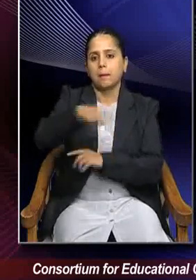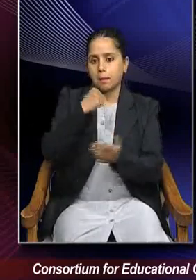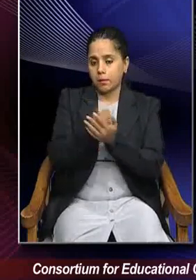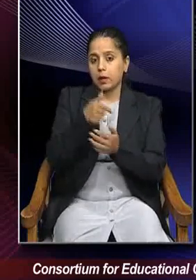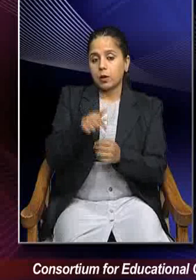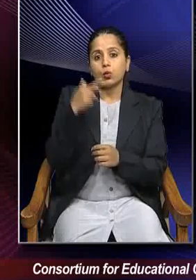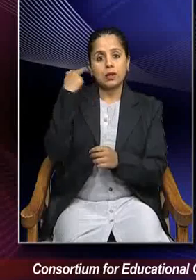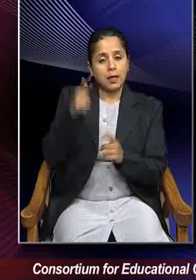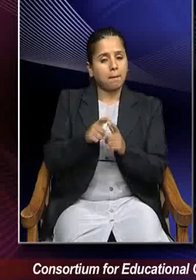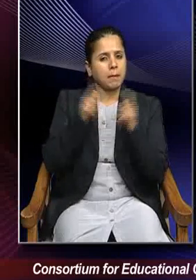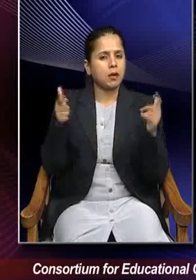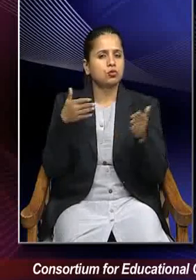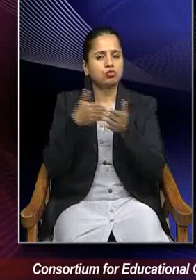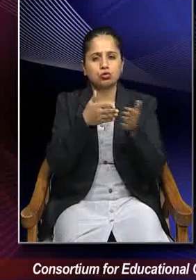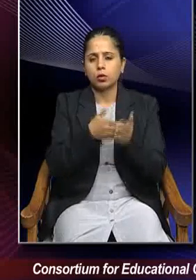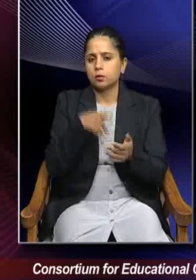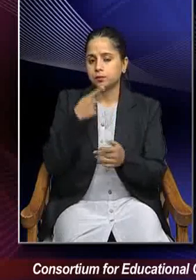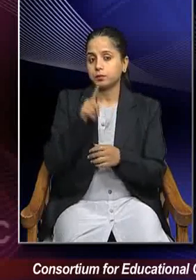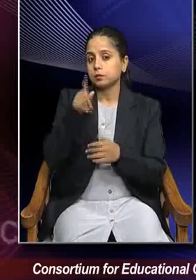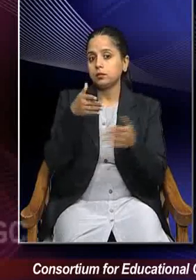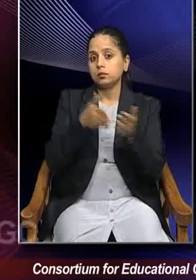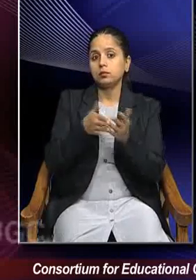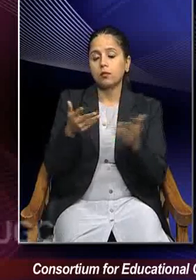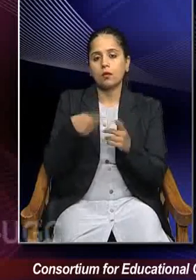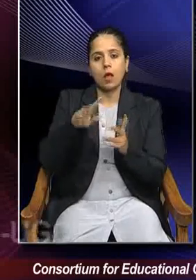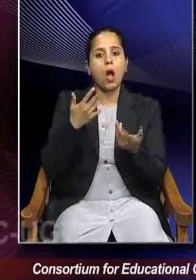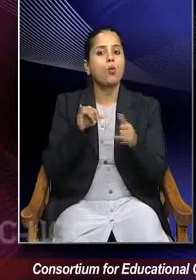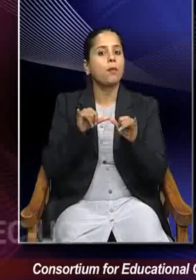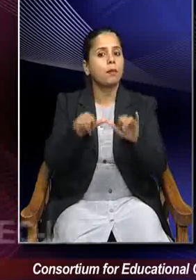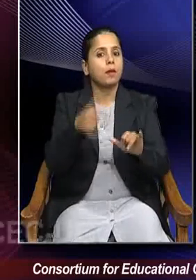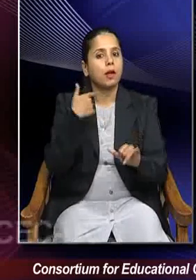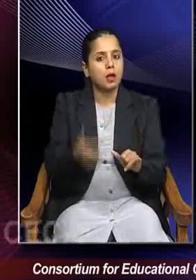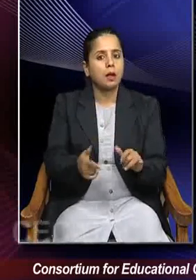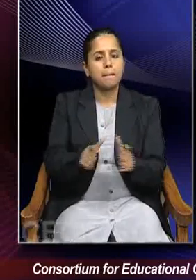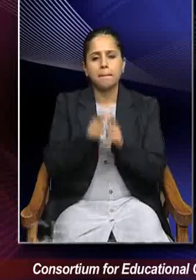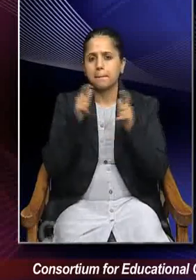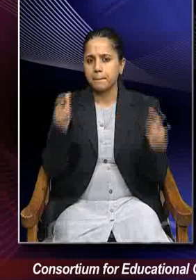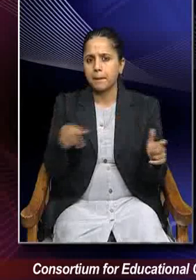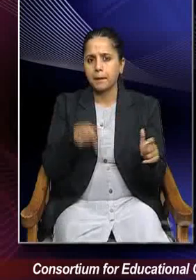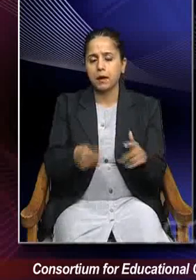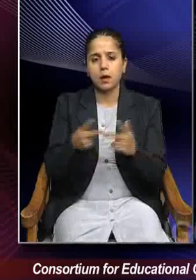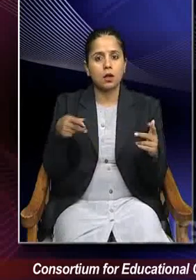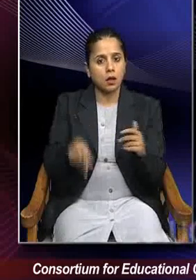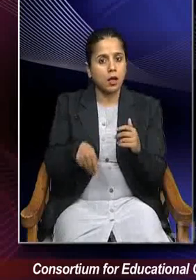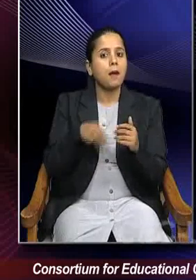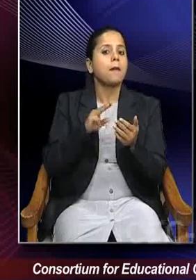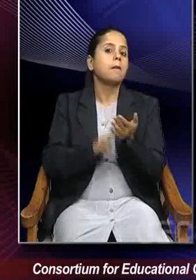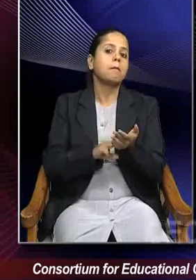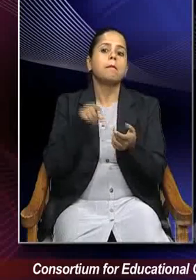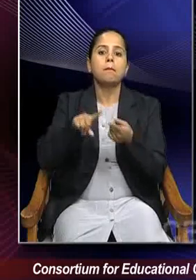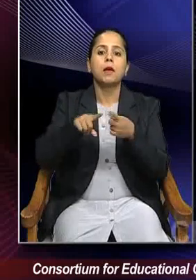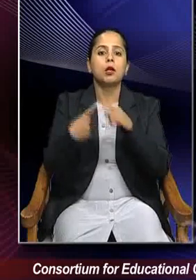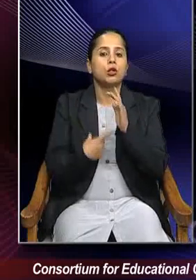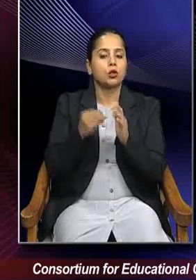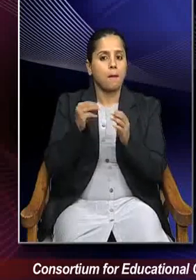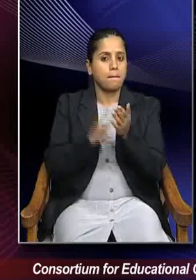is one of the biggest challenge. The one challenge is how to manage the super big metro megalopolis, and also